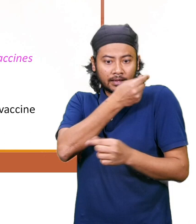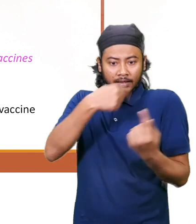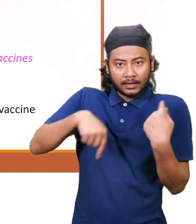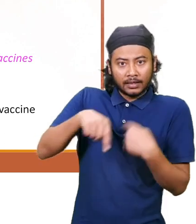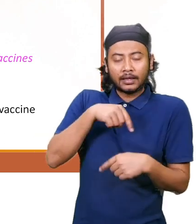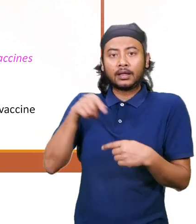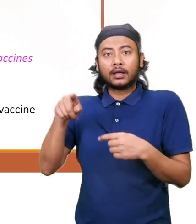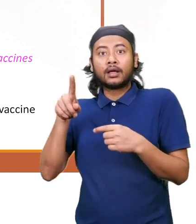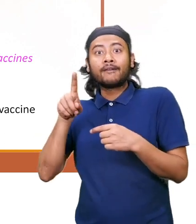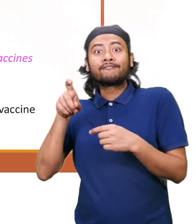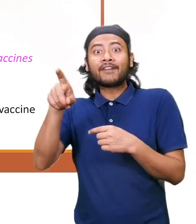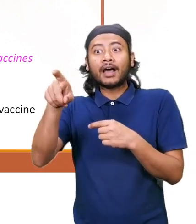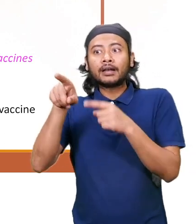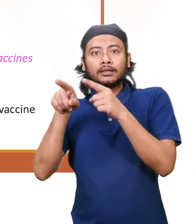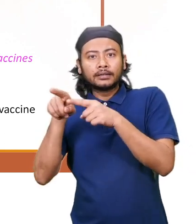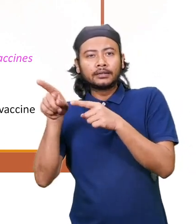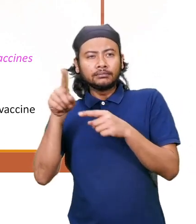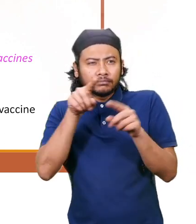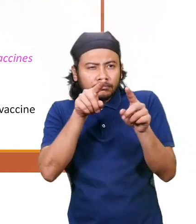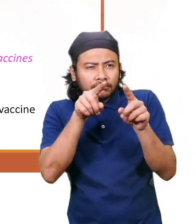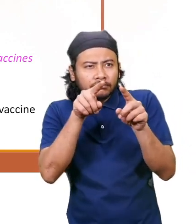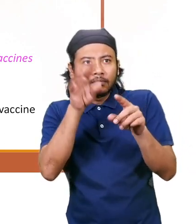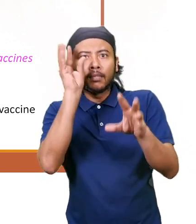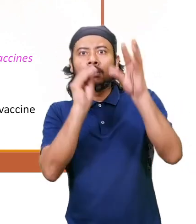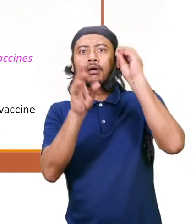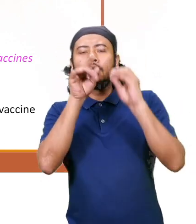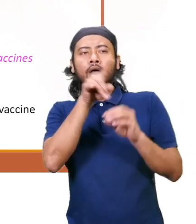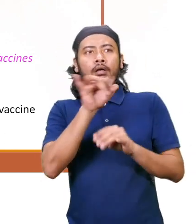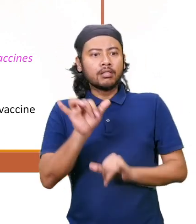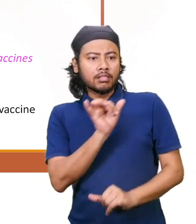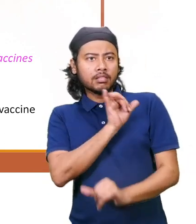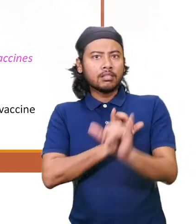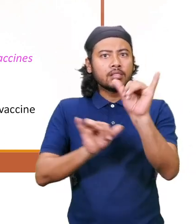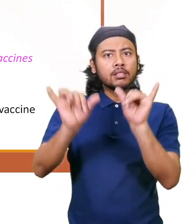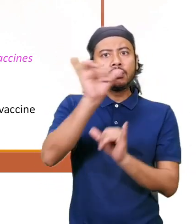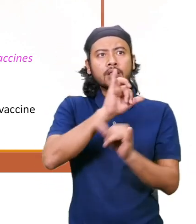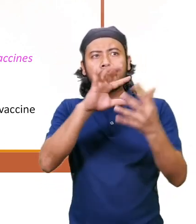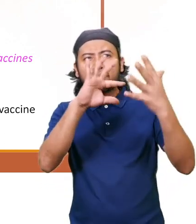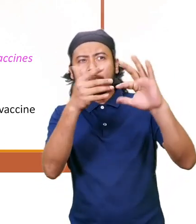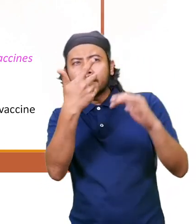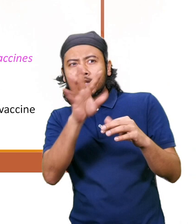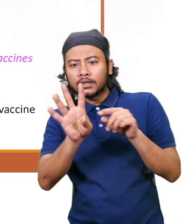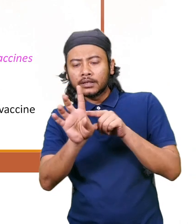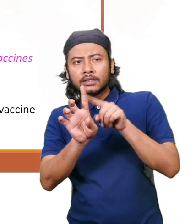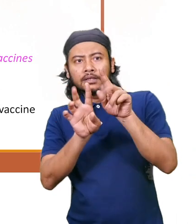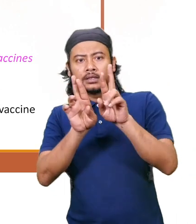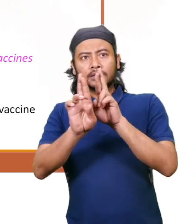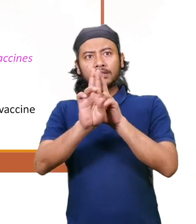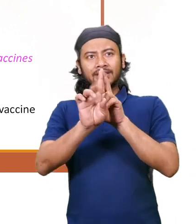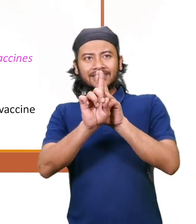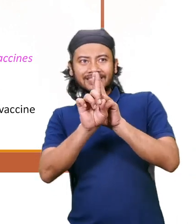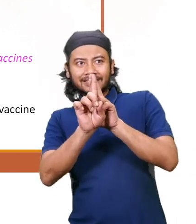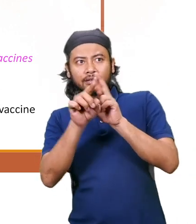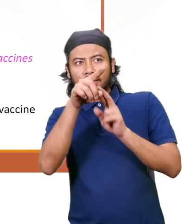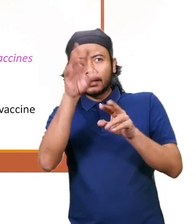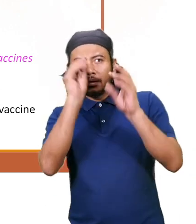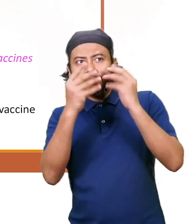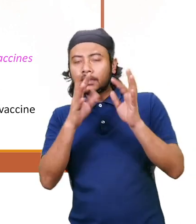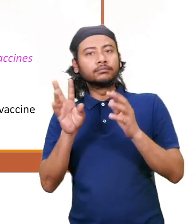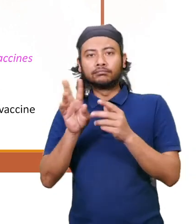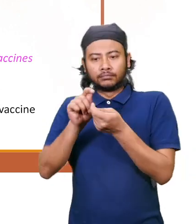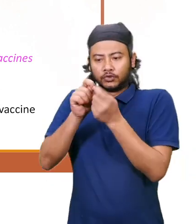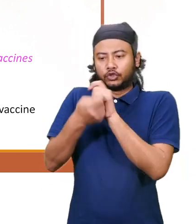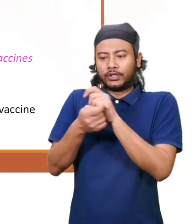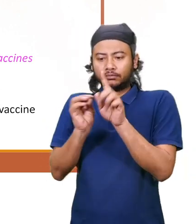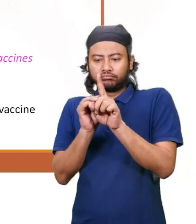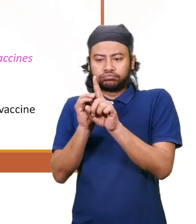are produced, the glycans can change, and that can affect the subsequent